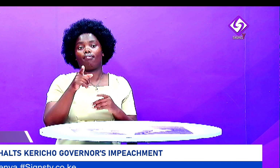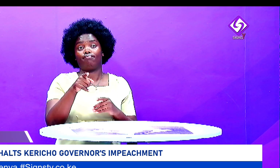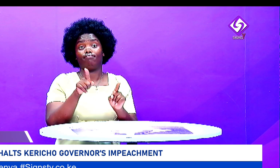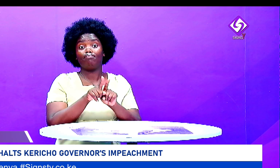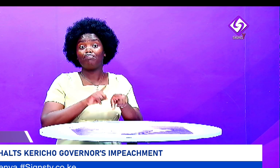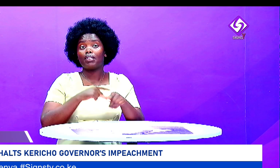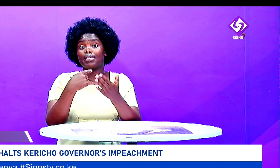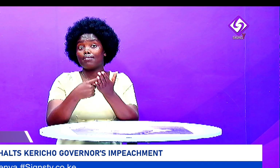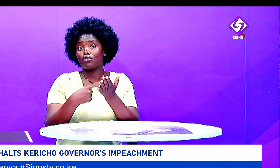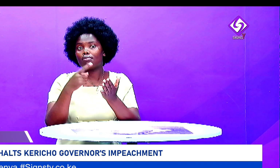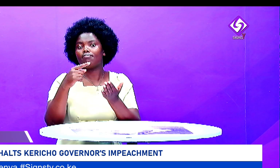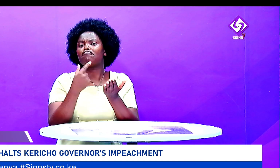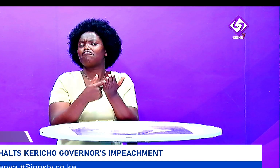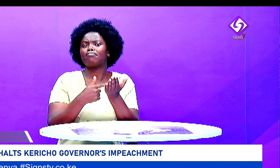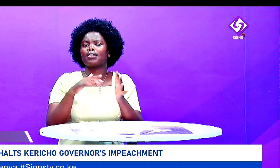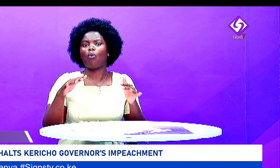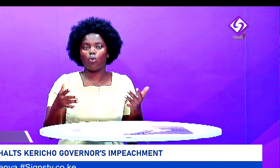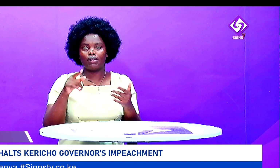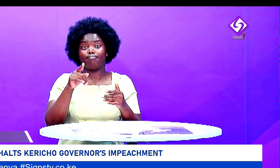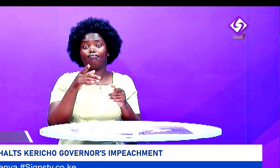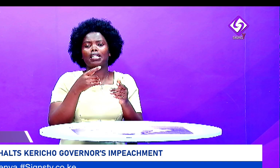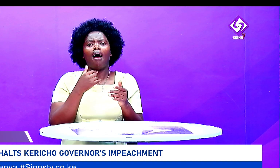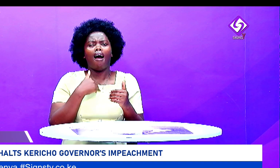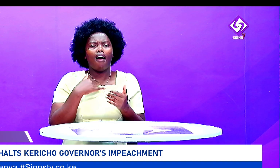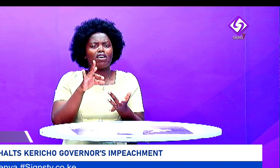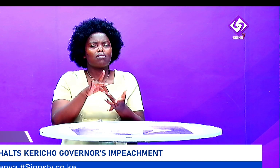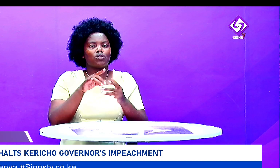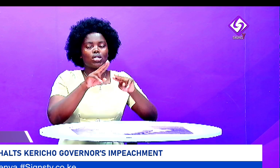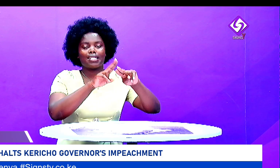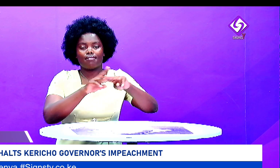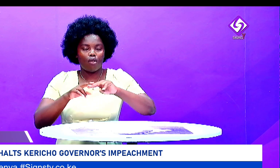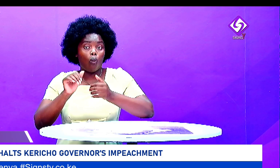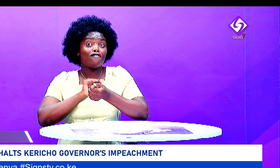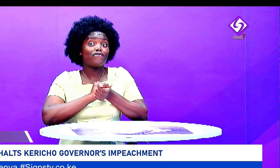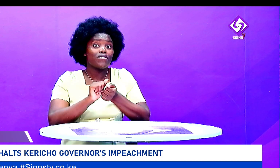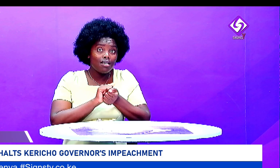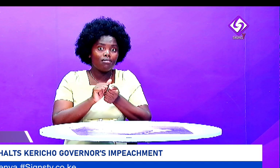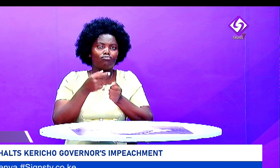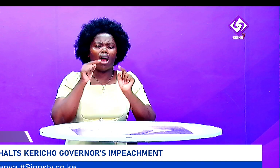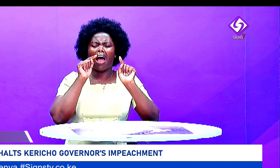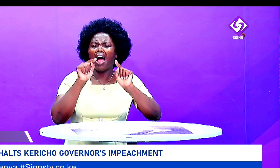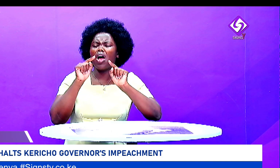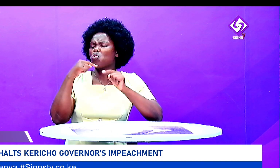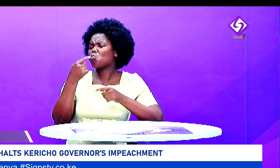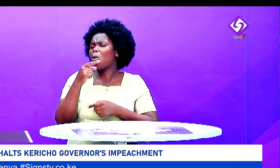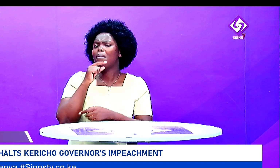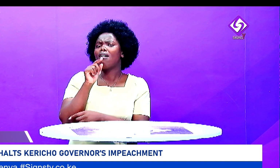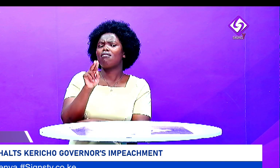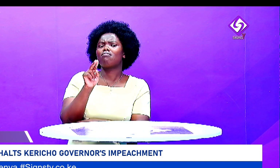continue. The motion, scheduled for debate in a special sitting on Friday,